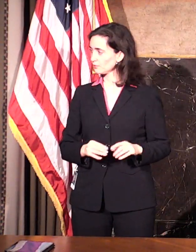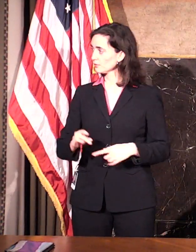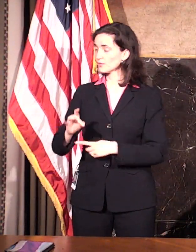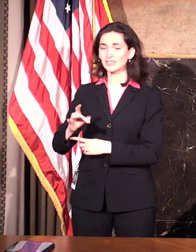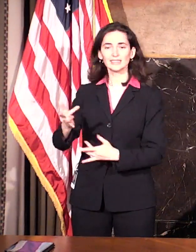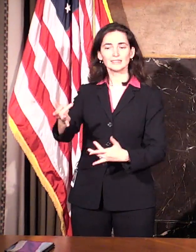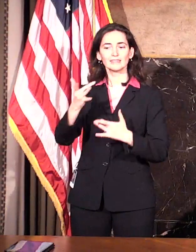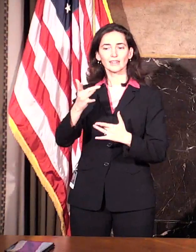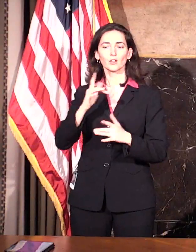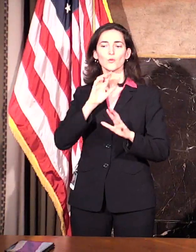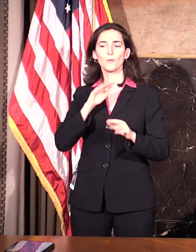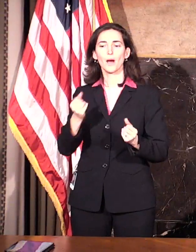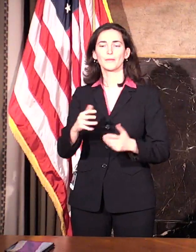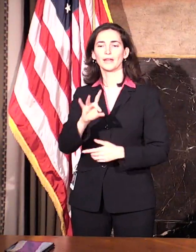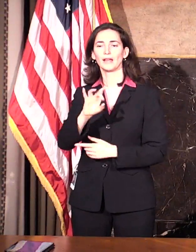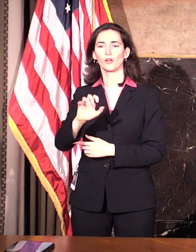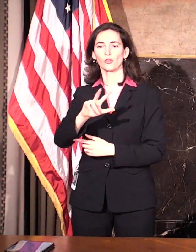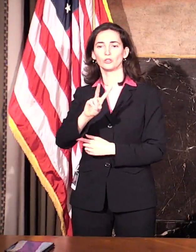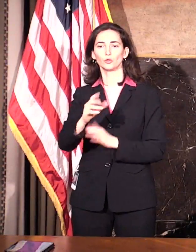cases on